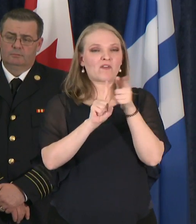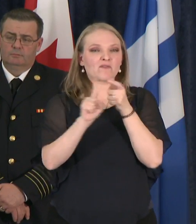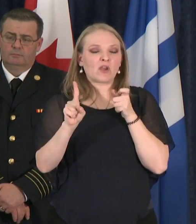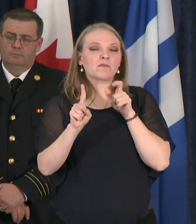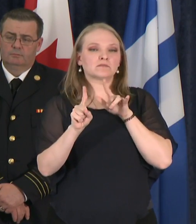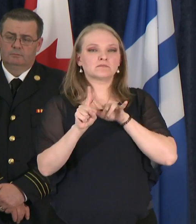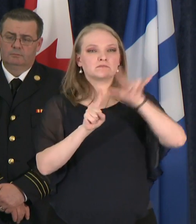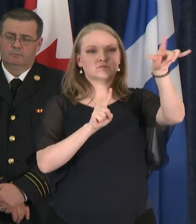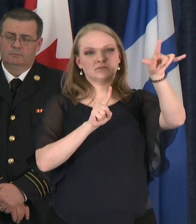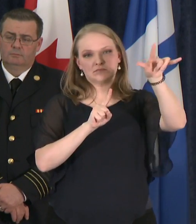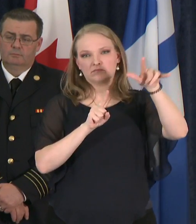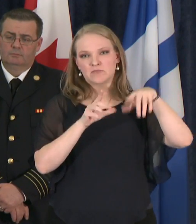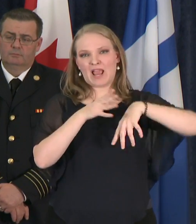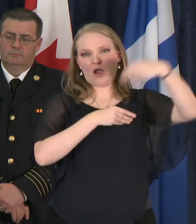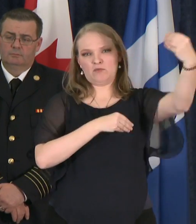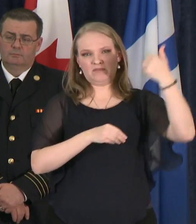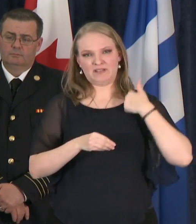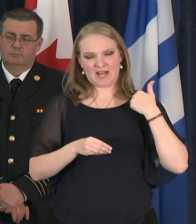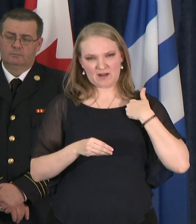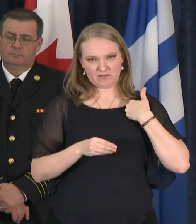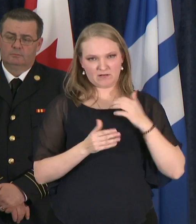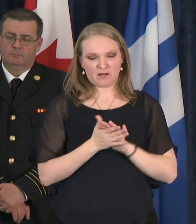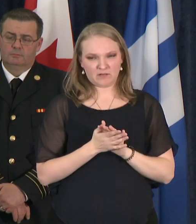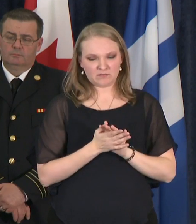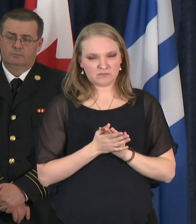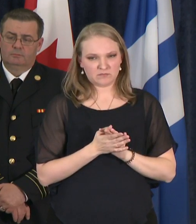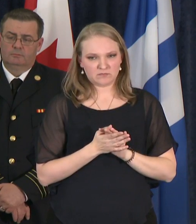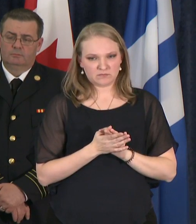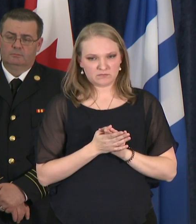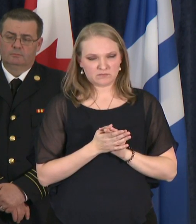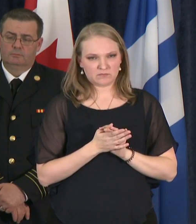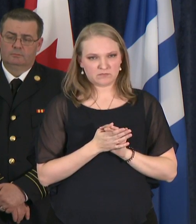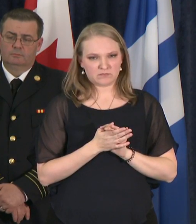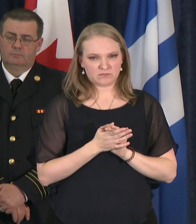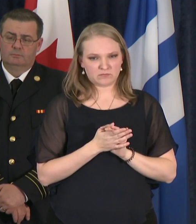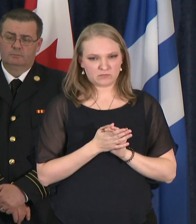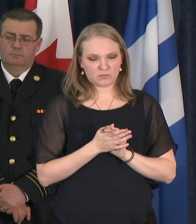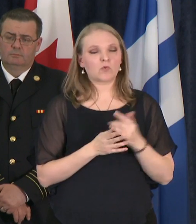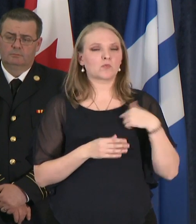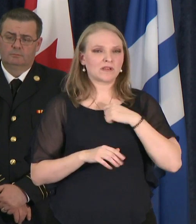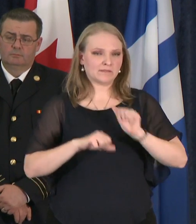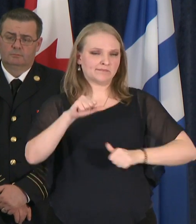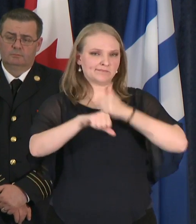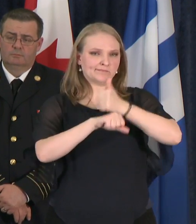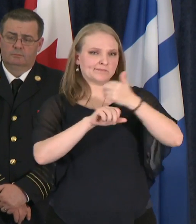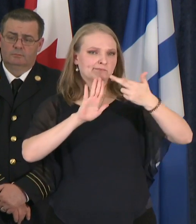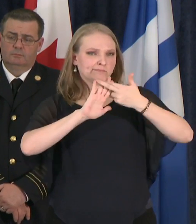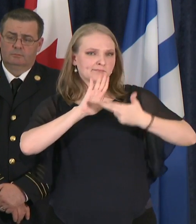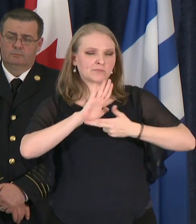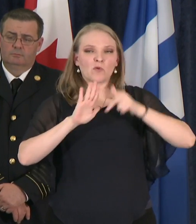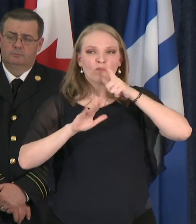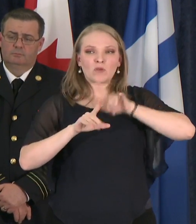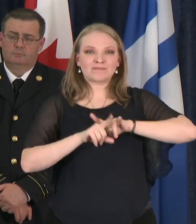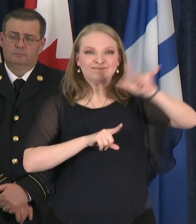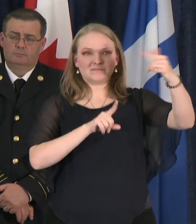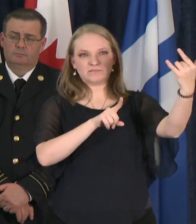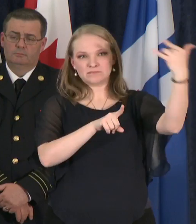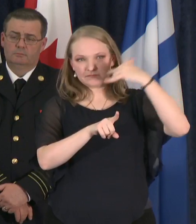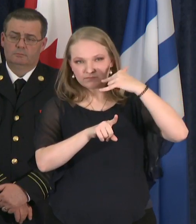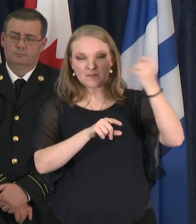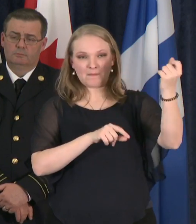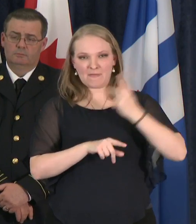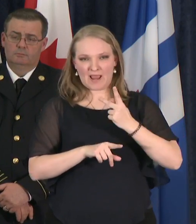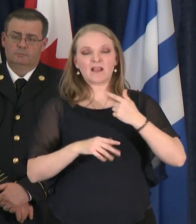of Canada. Hence, we still have some measures specifically in place in respect of those returning from travel outside of